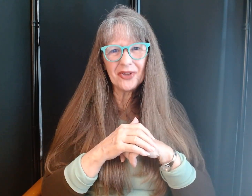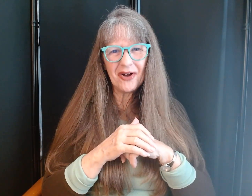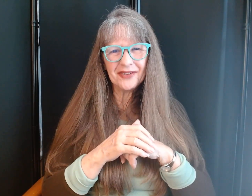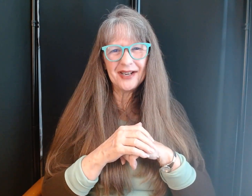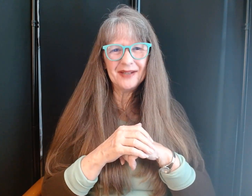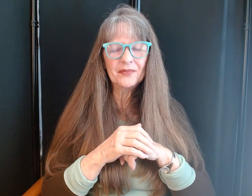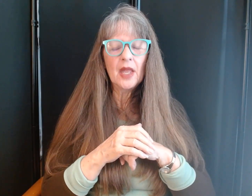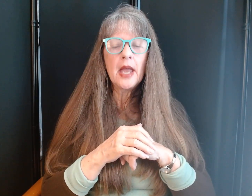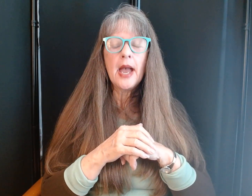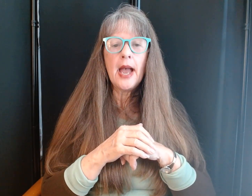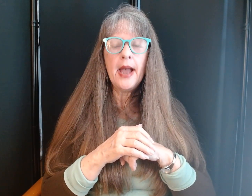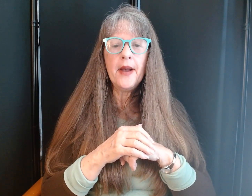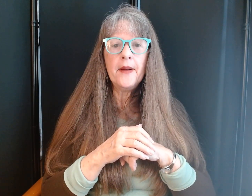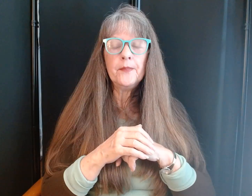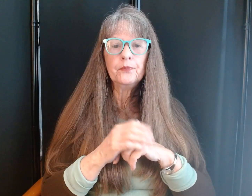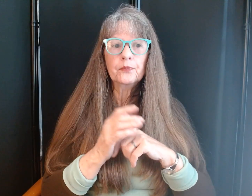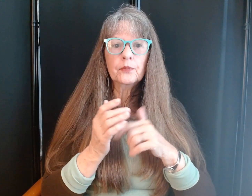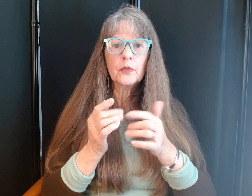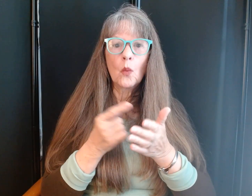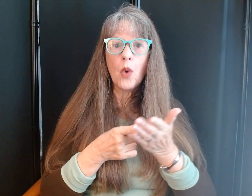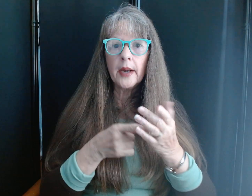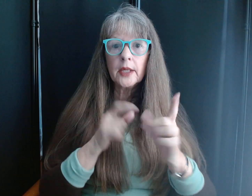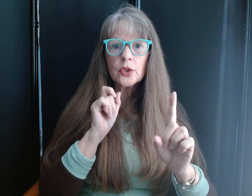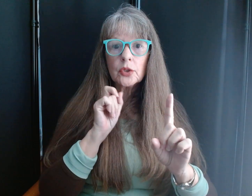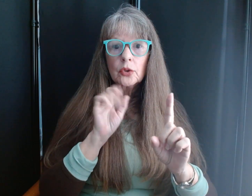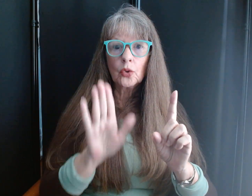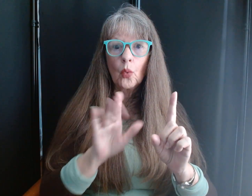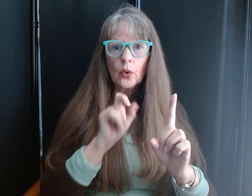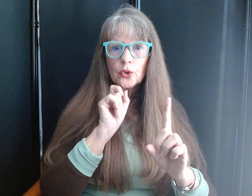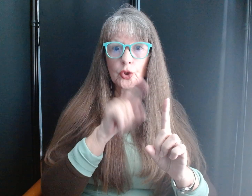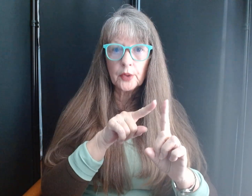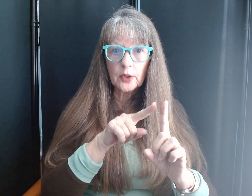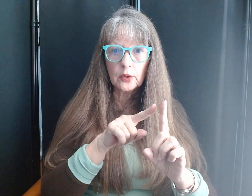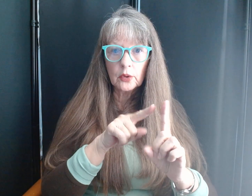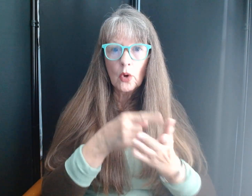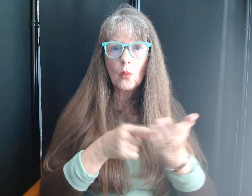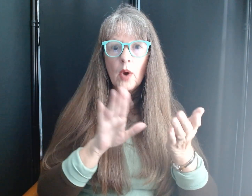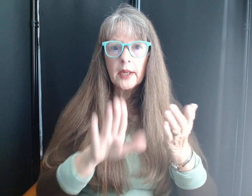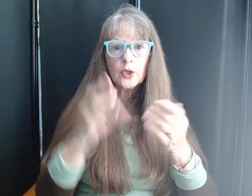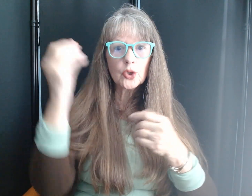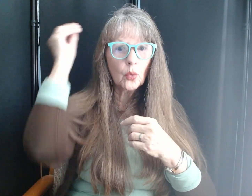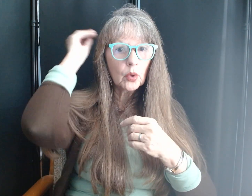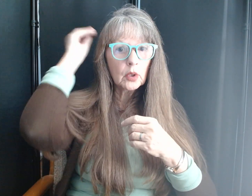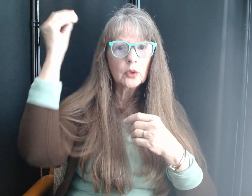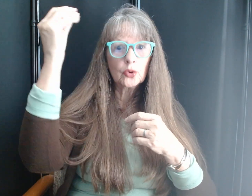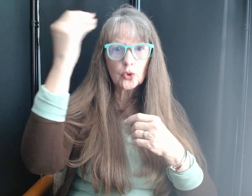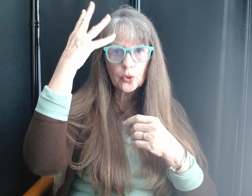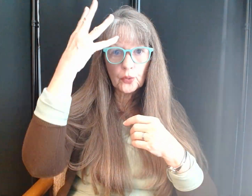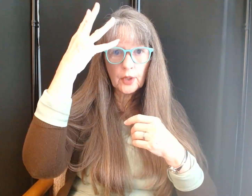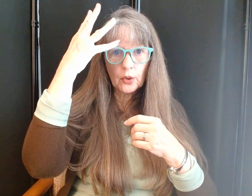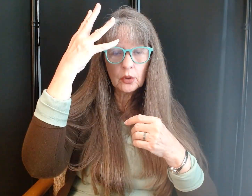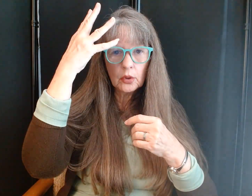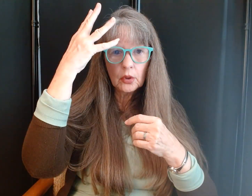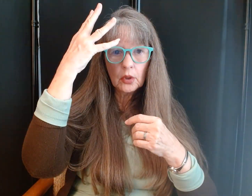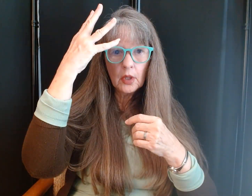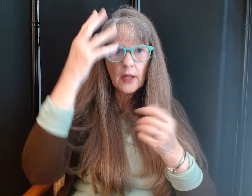y'all, right? And what is your trigger? What is your trigger